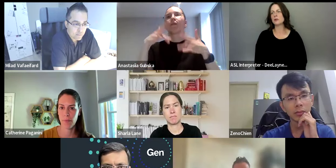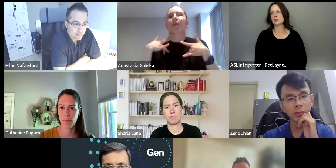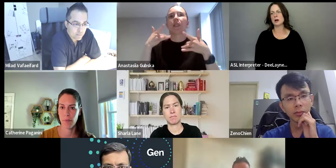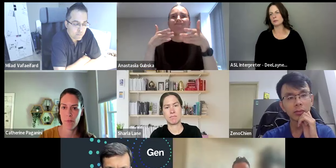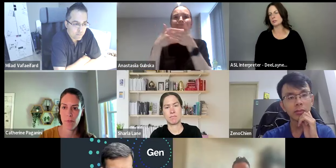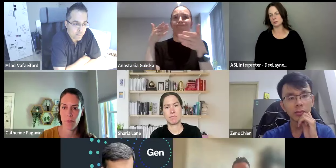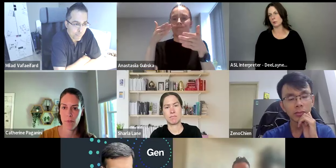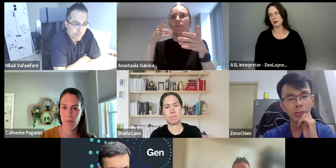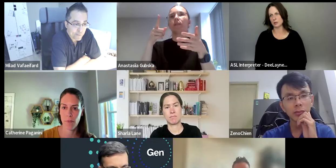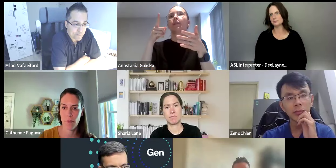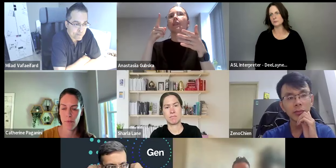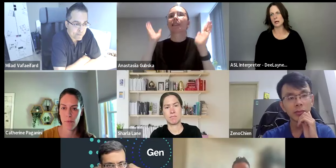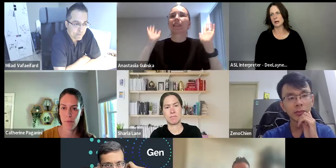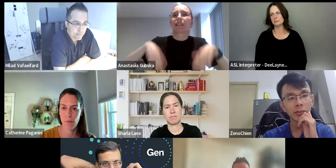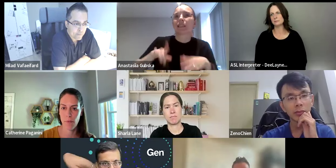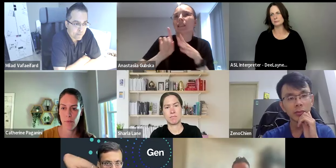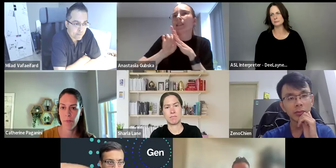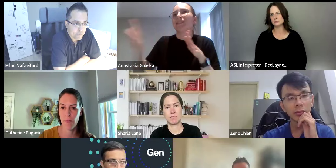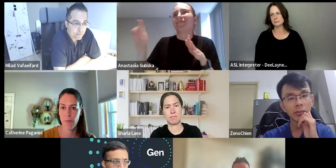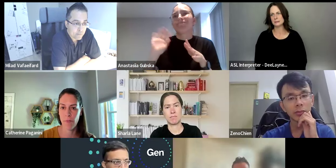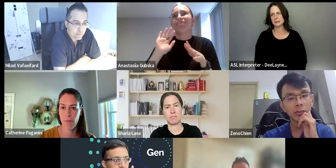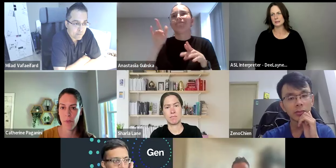For future conferences or whatever,